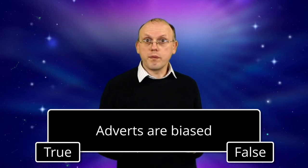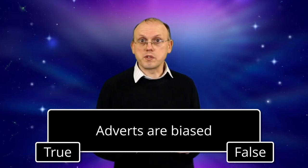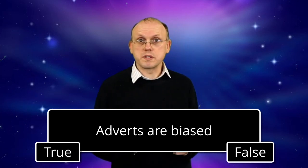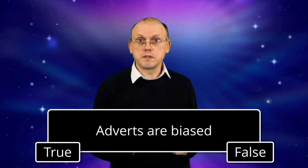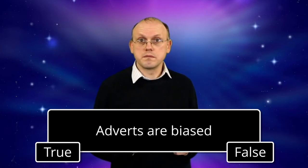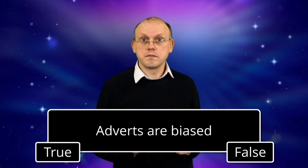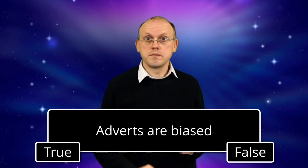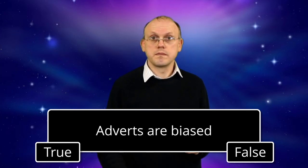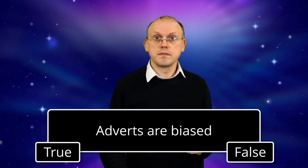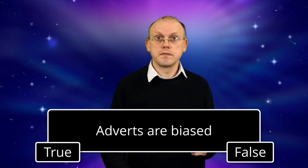false?